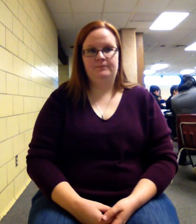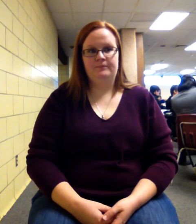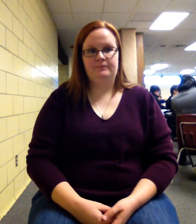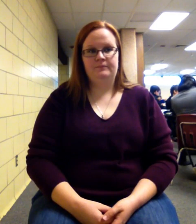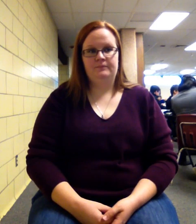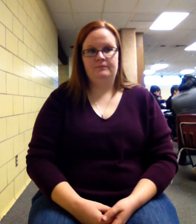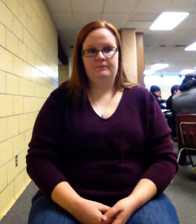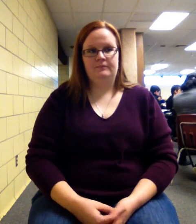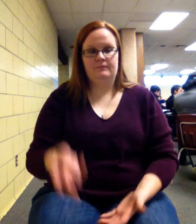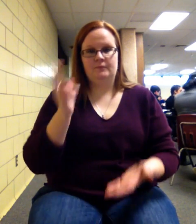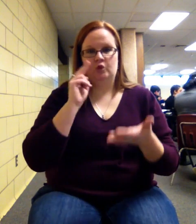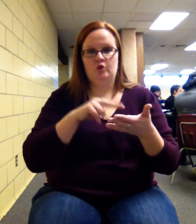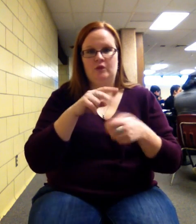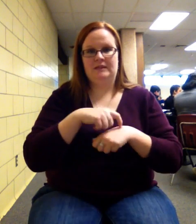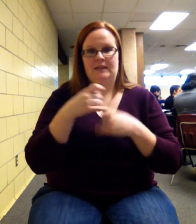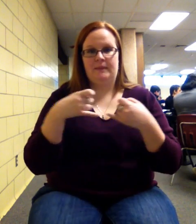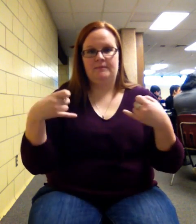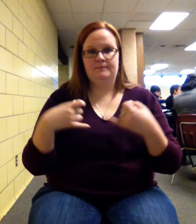Let's look at the timeline then.